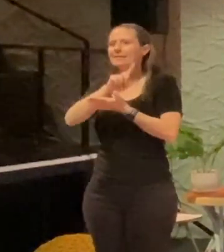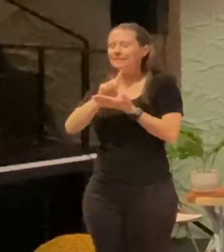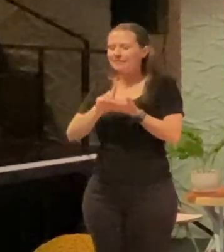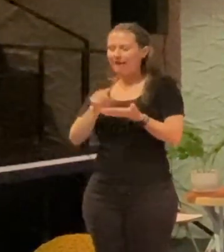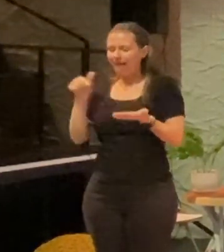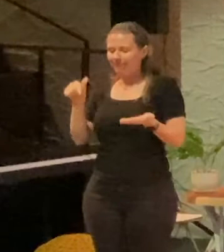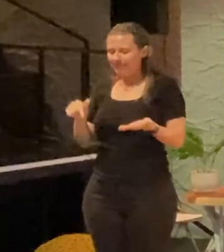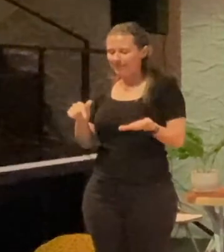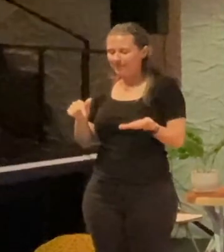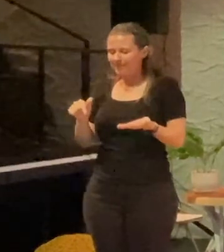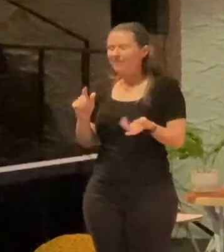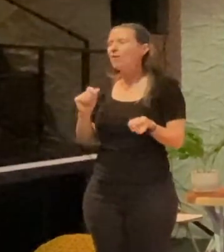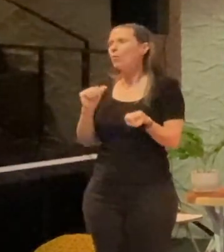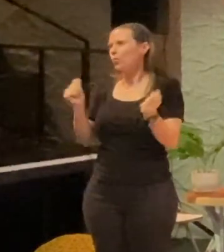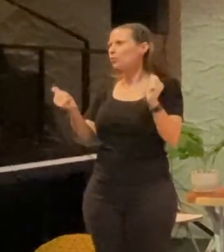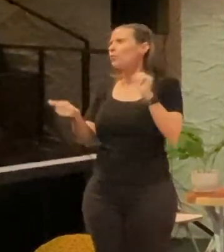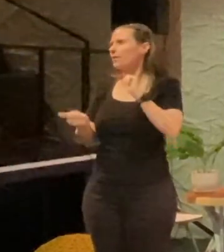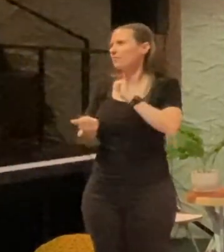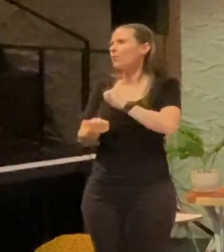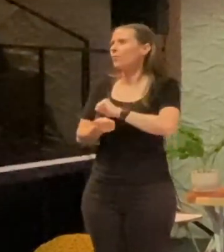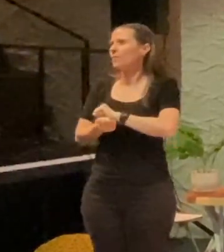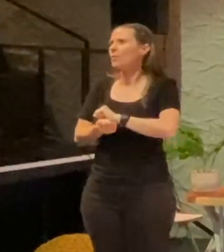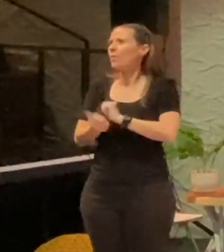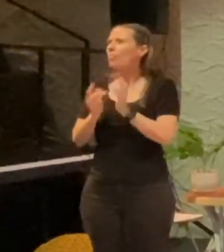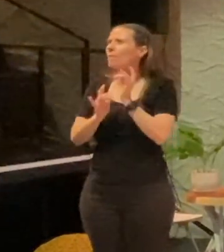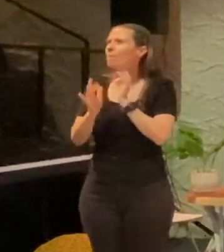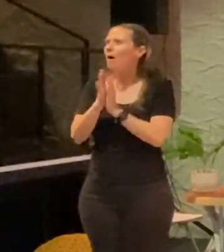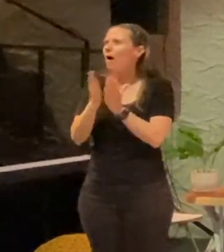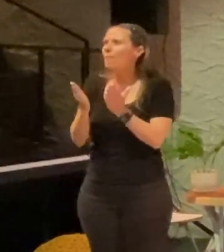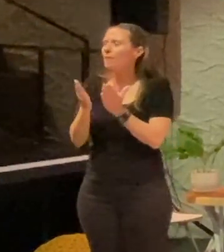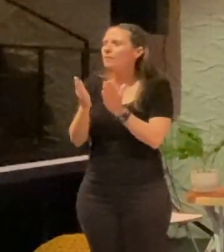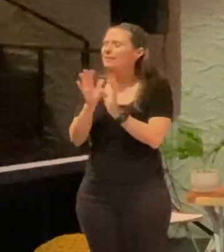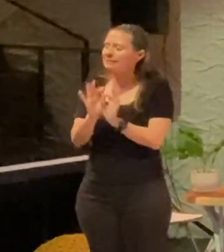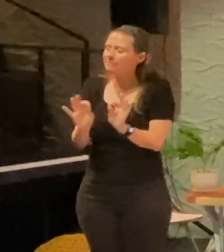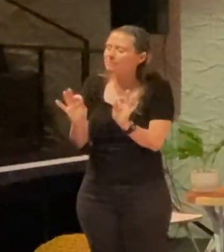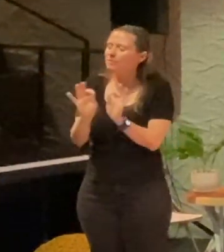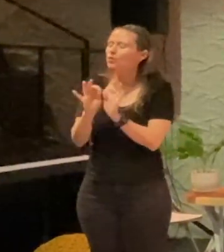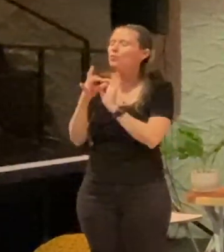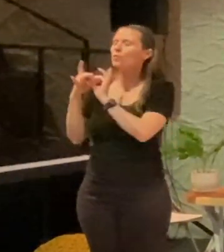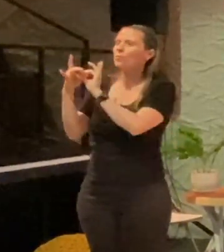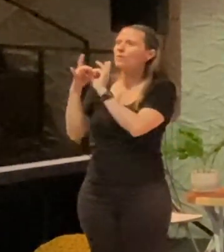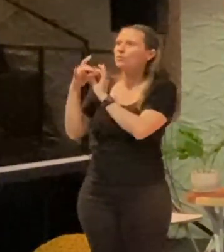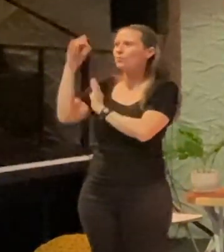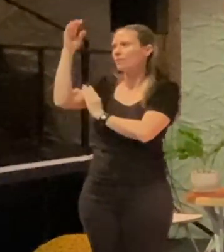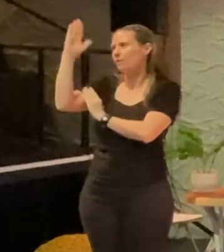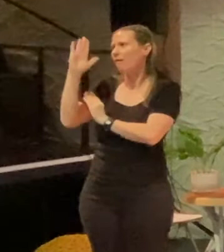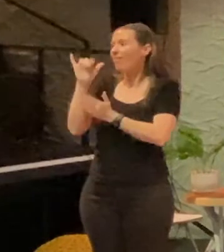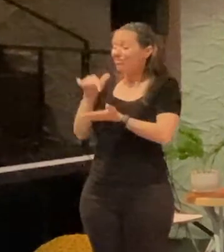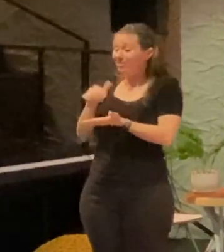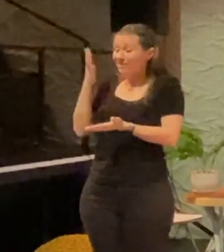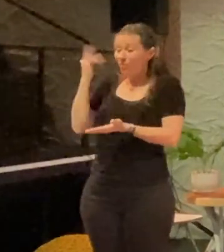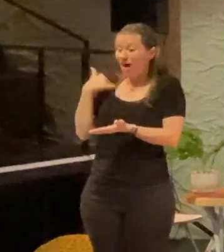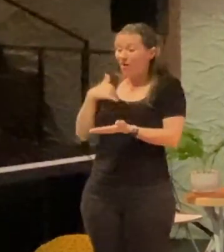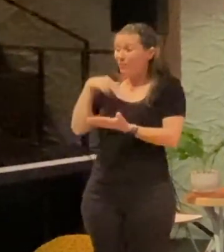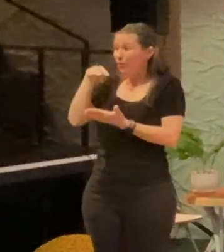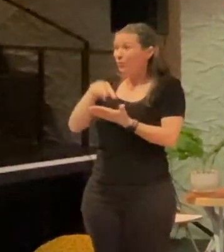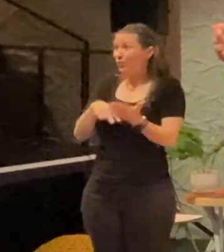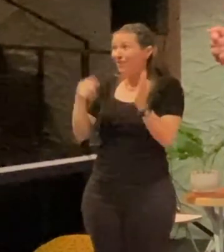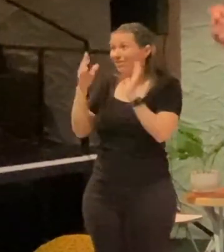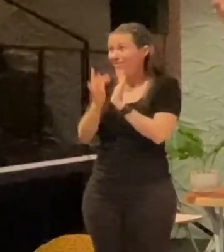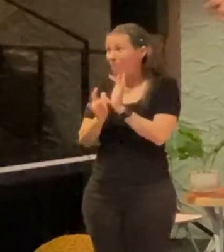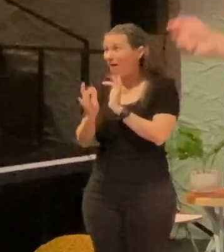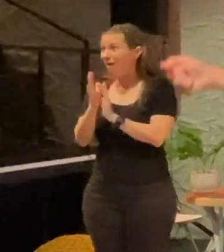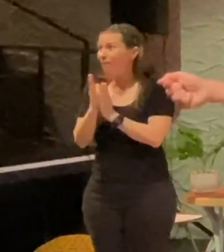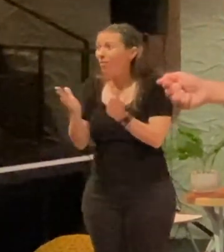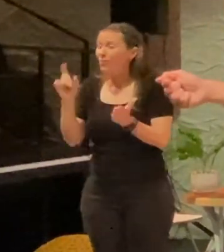transformative. The Bible is essential to our relationship with God. This is why we read the Bible, and we need to